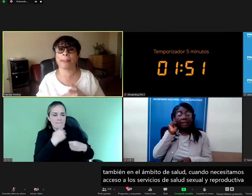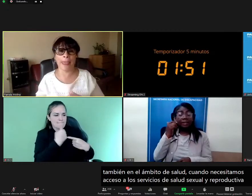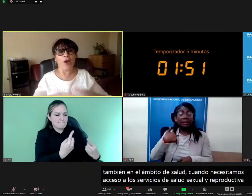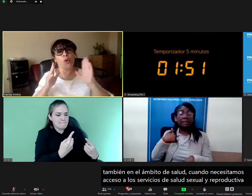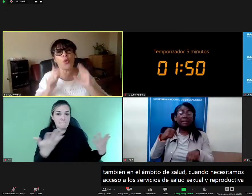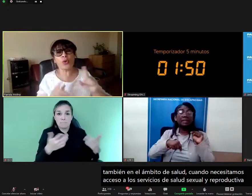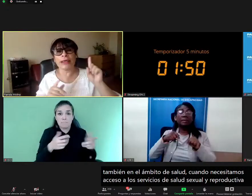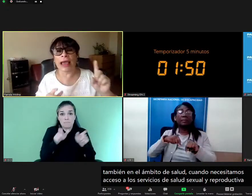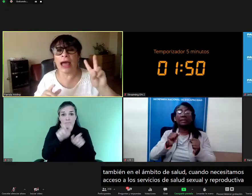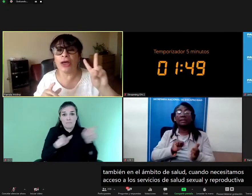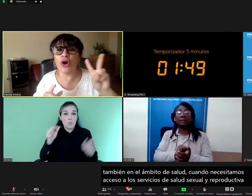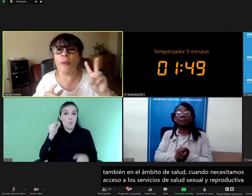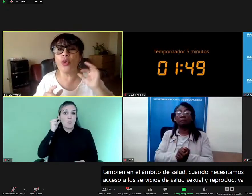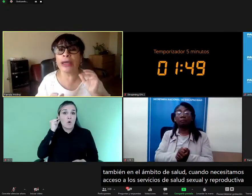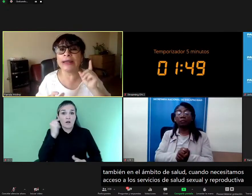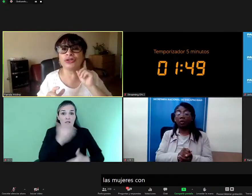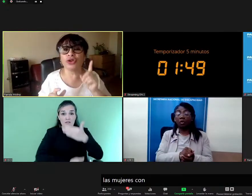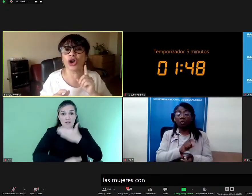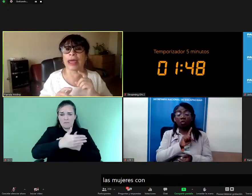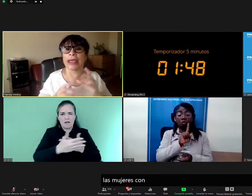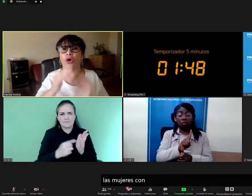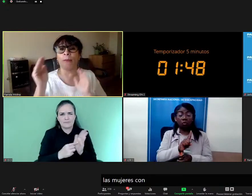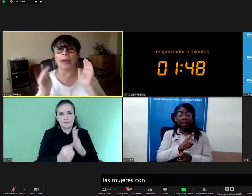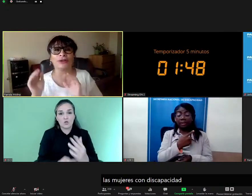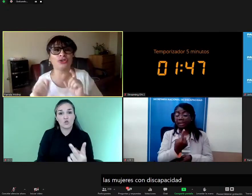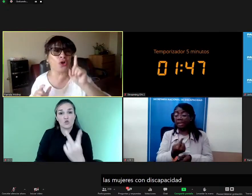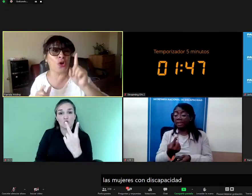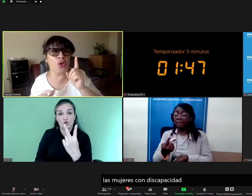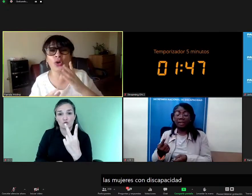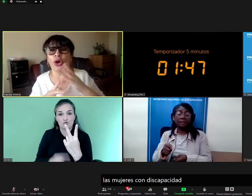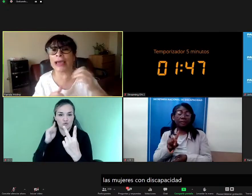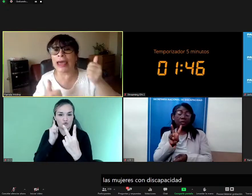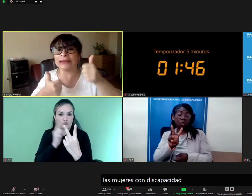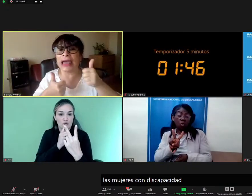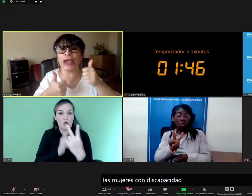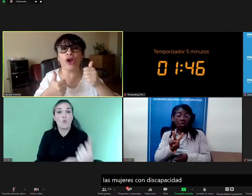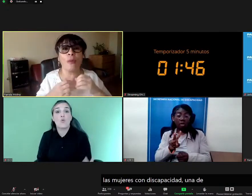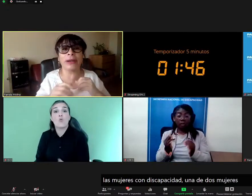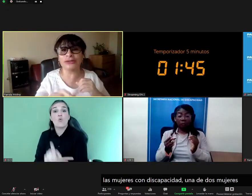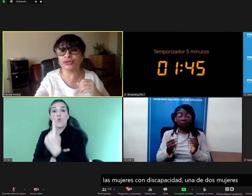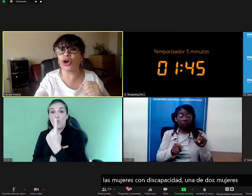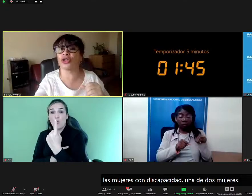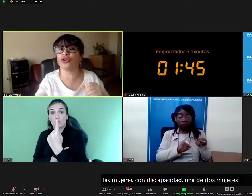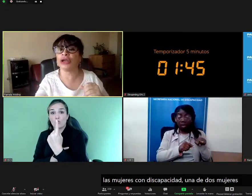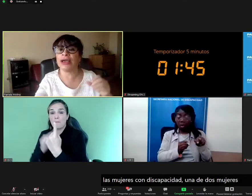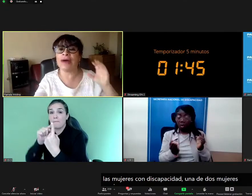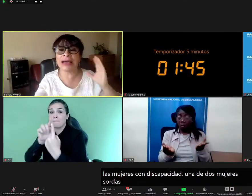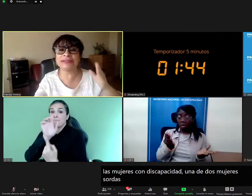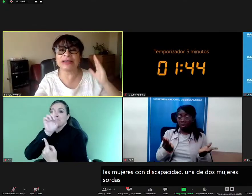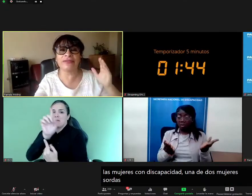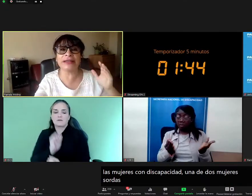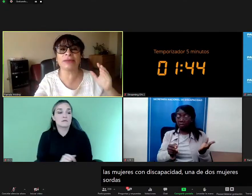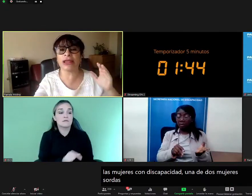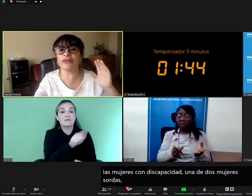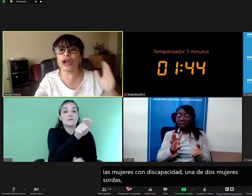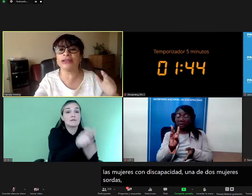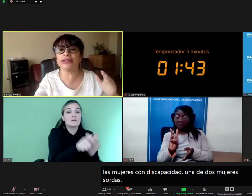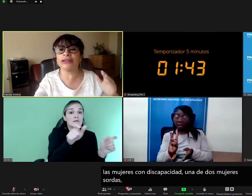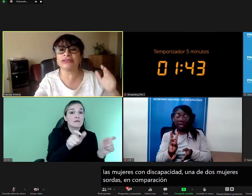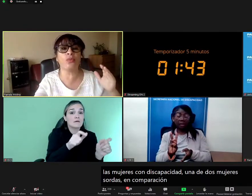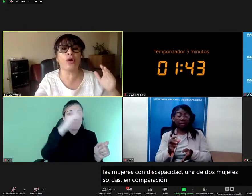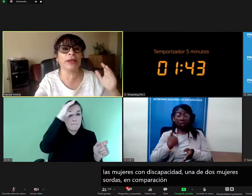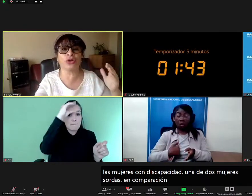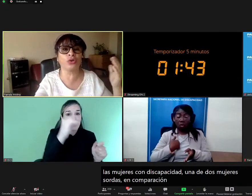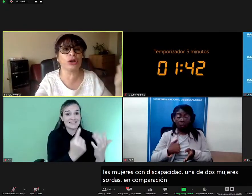the case of women with disabilities one every two deaf women in comparisons to once every one every